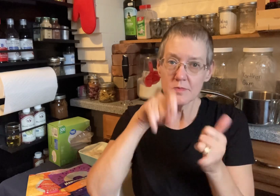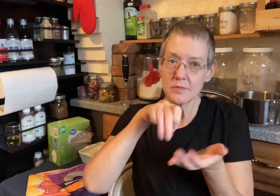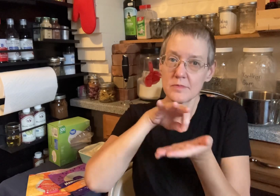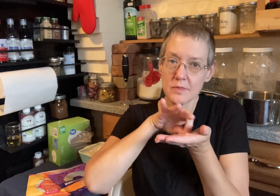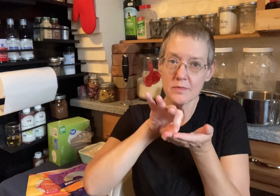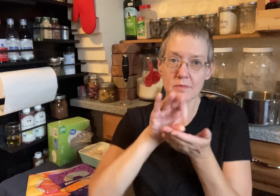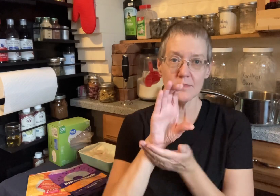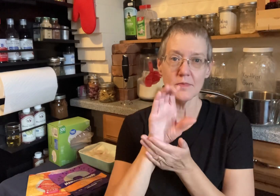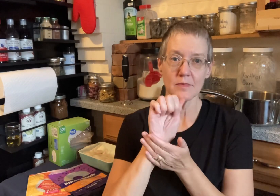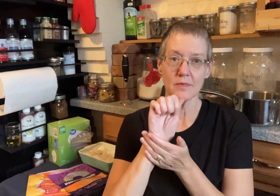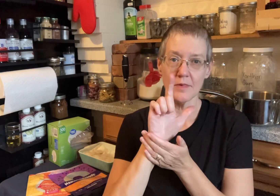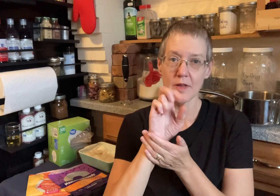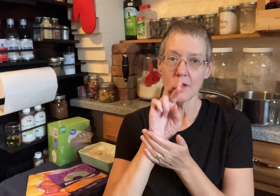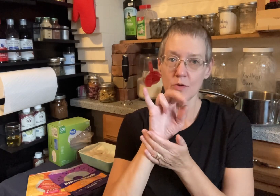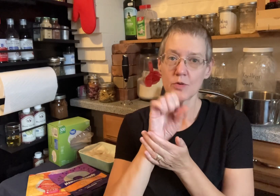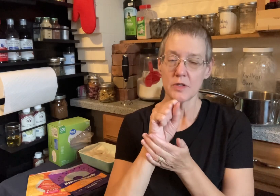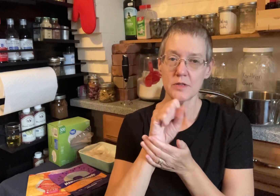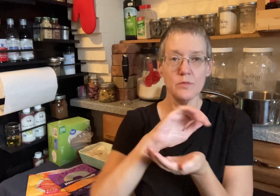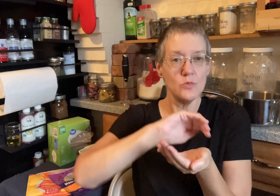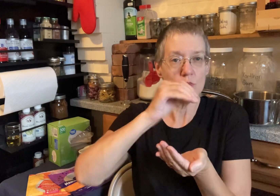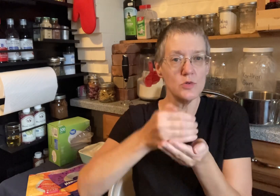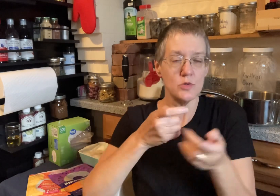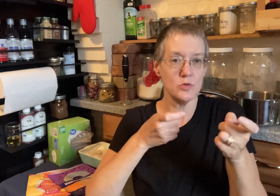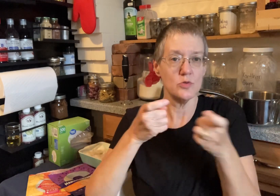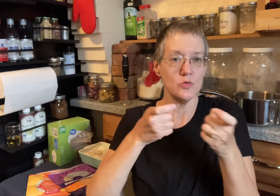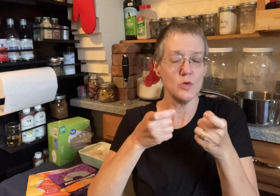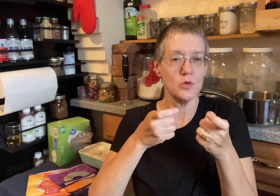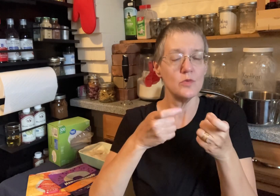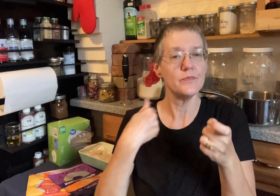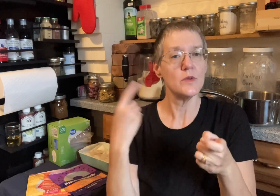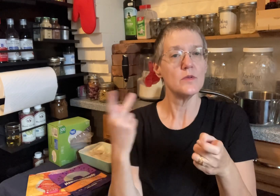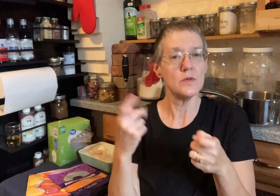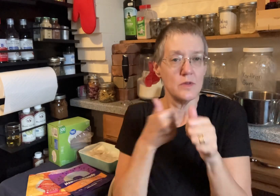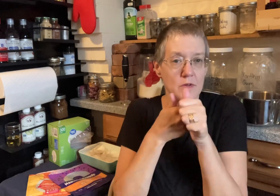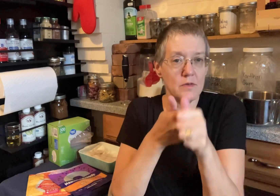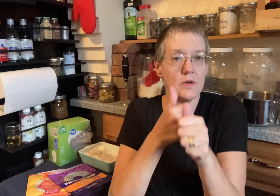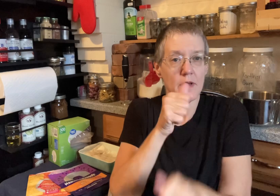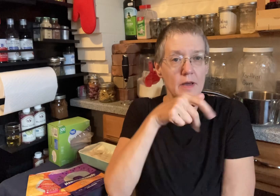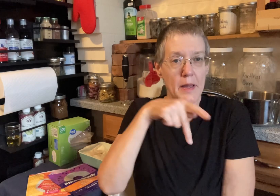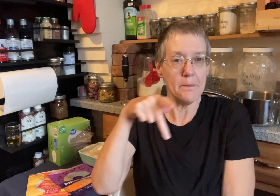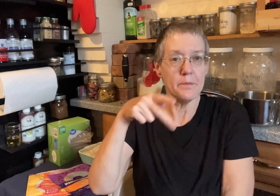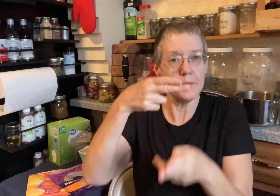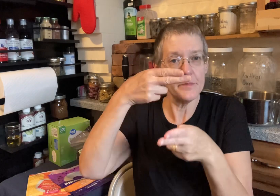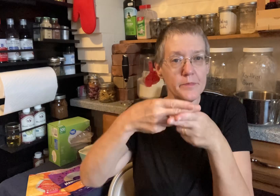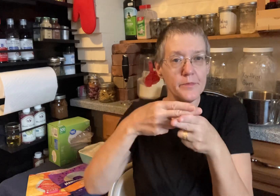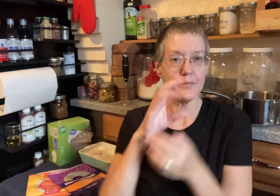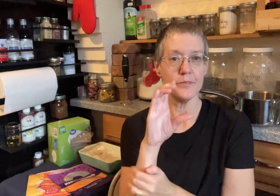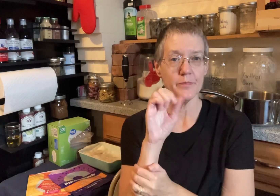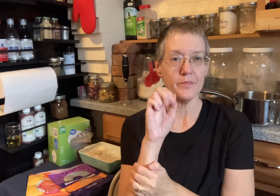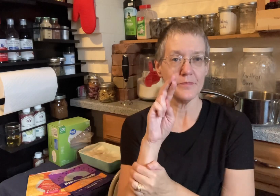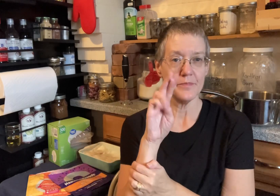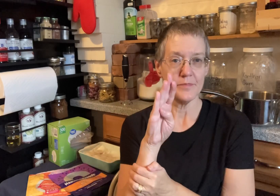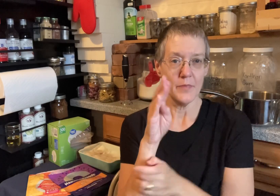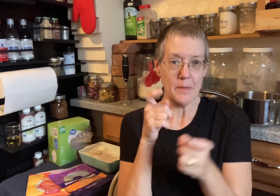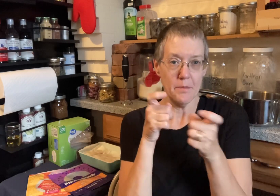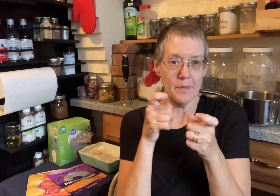But you still are going to have to count your calories and have portion control. We use an app called